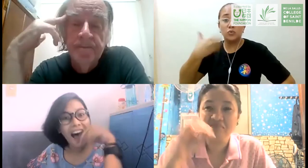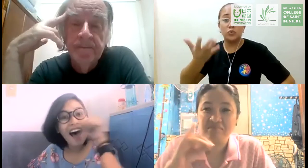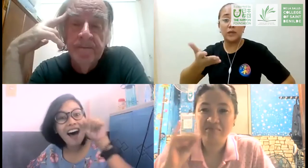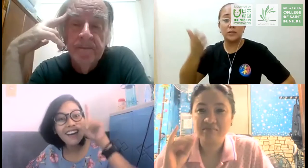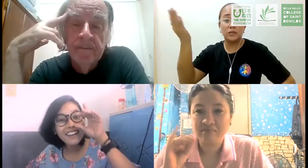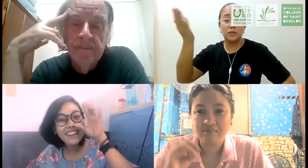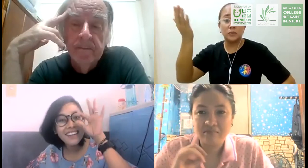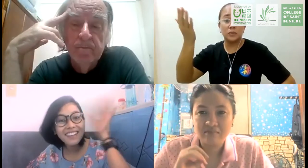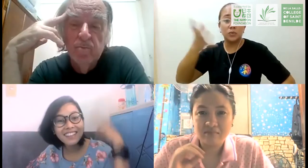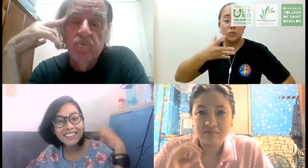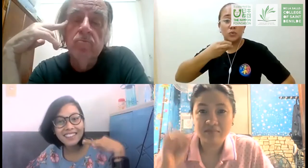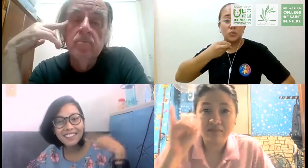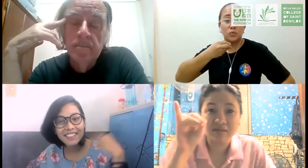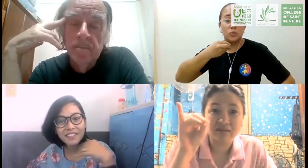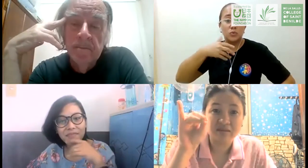now.